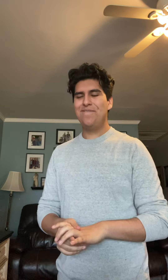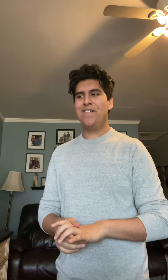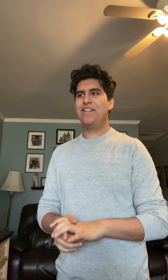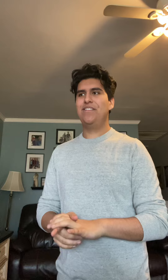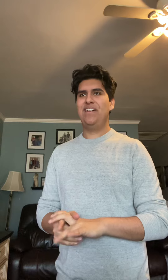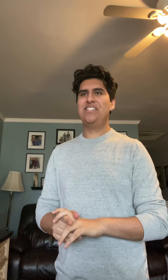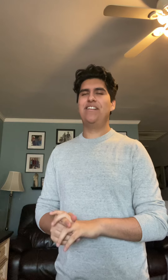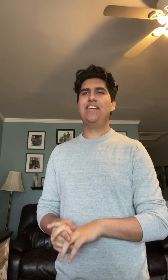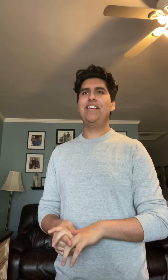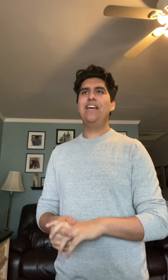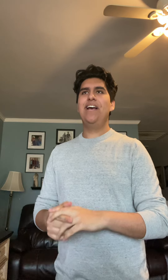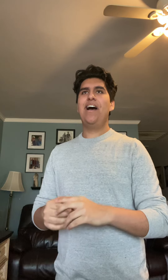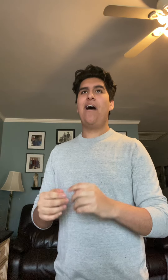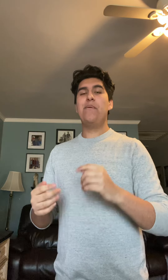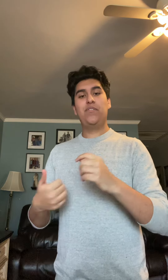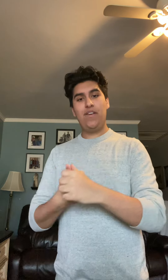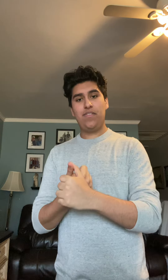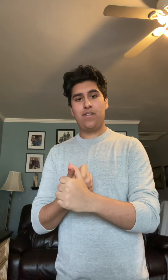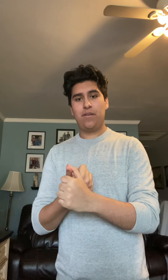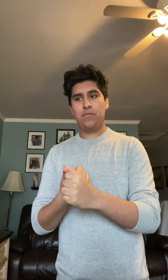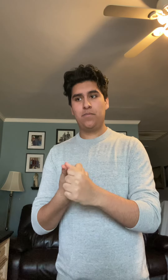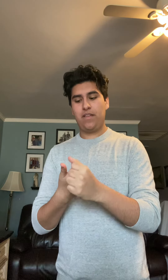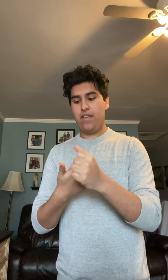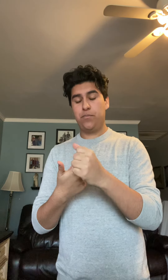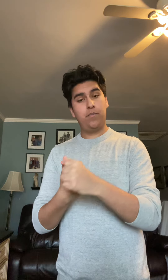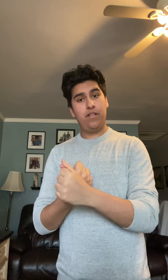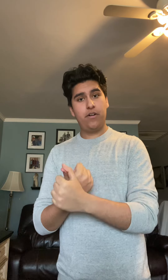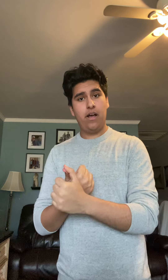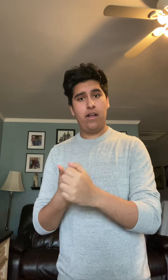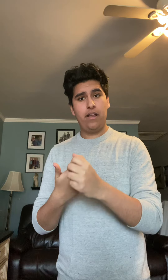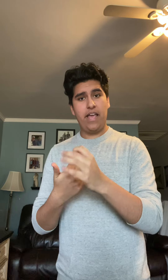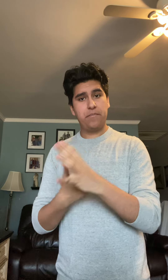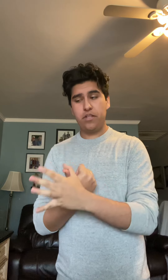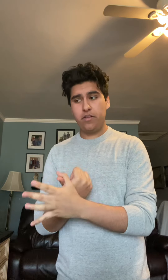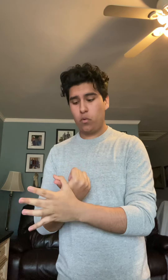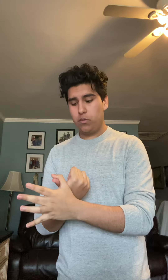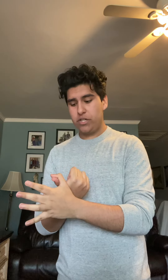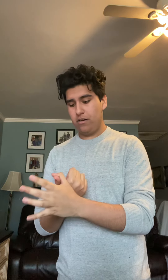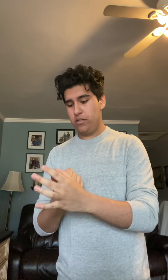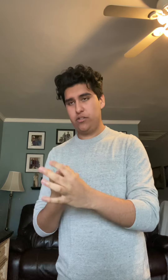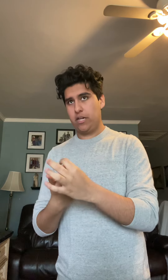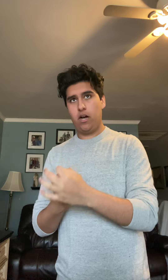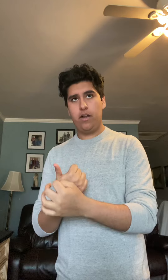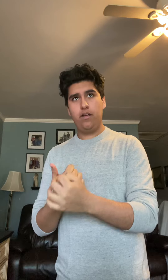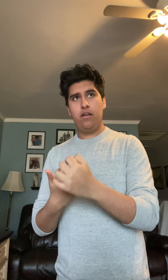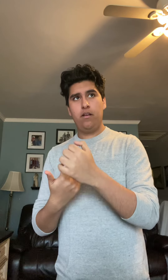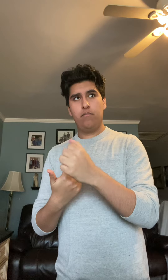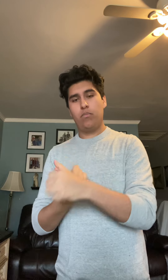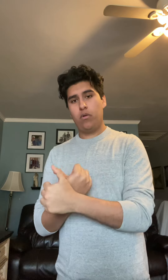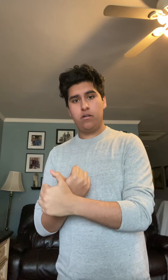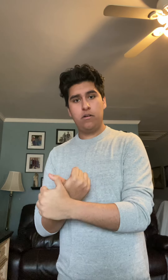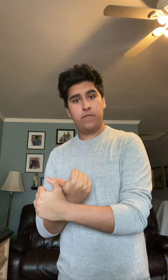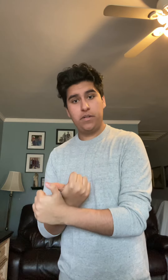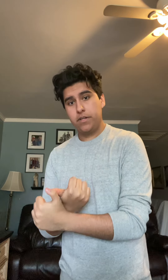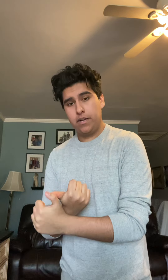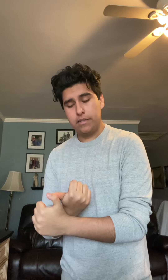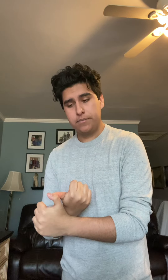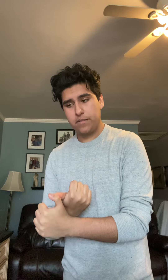Very, very tricky. His 5th son is, believe it or not, a completely normal child, just a god born from another god, his